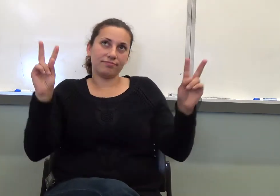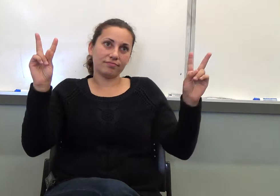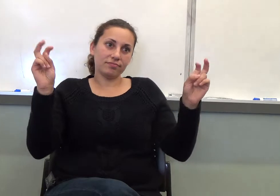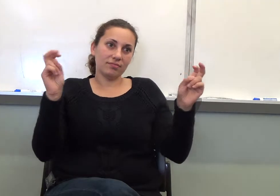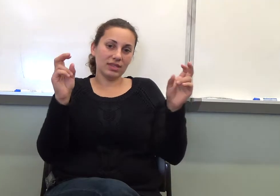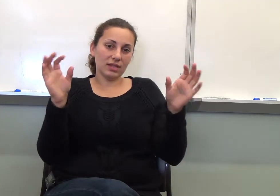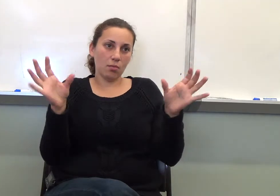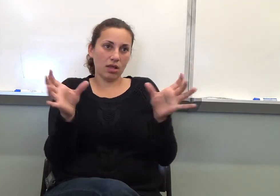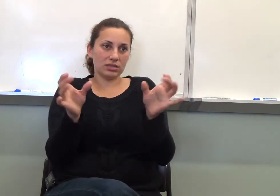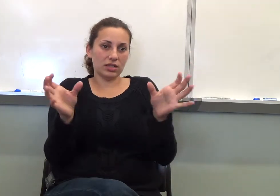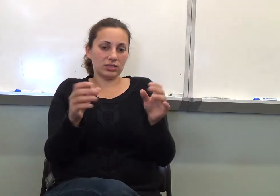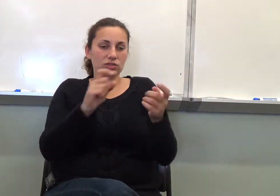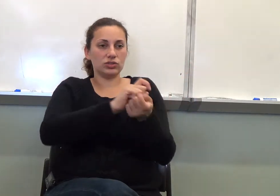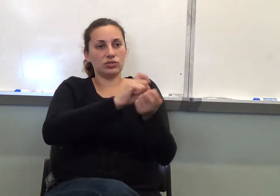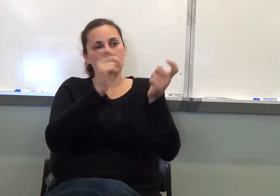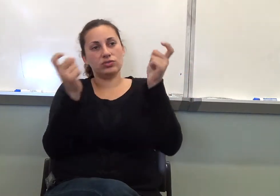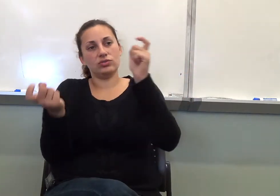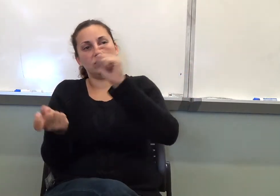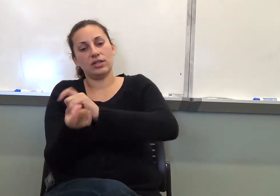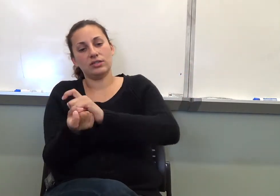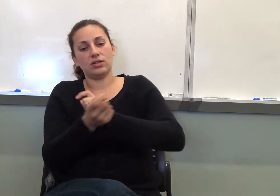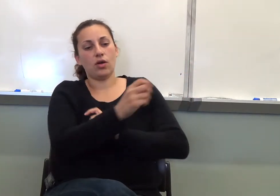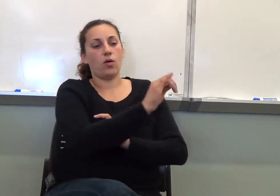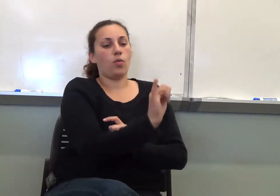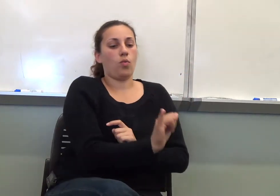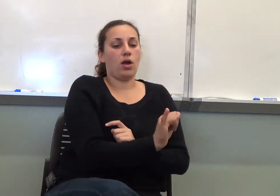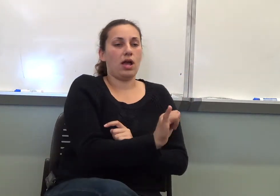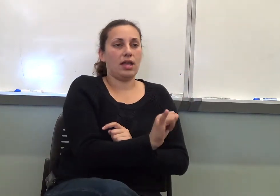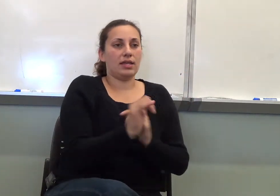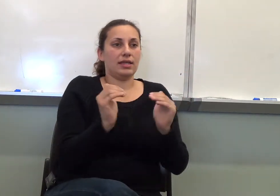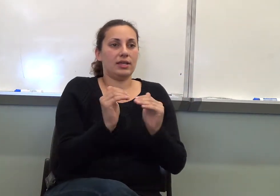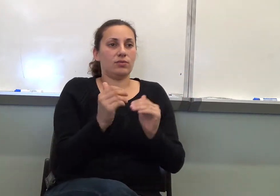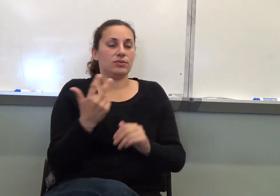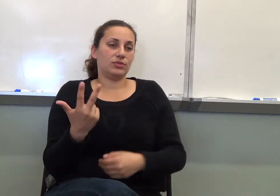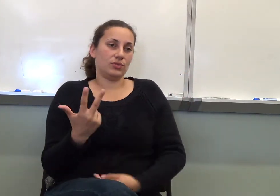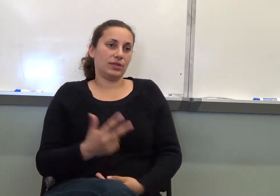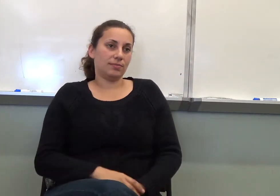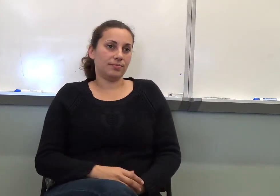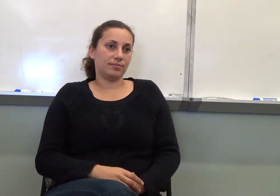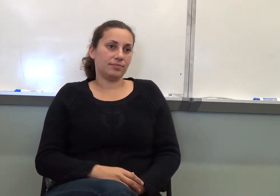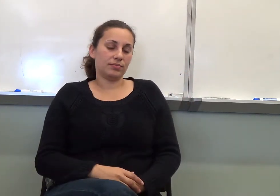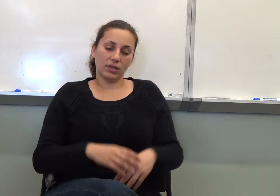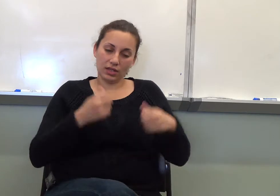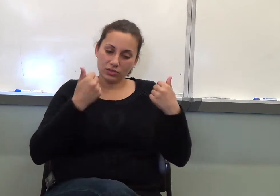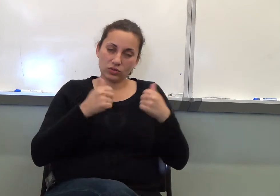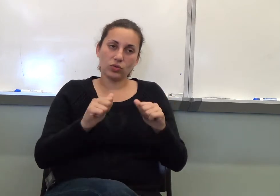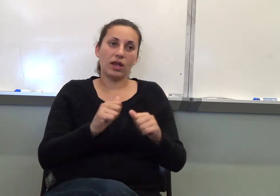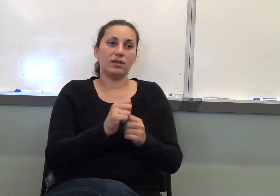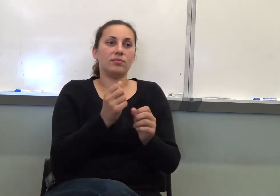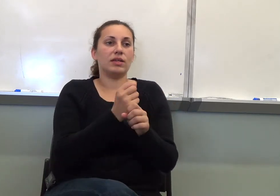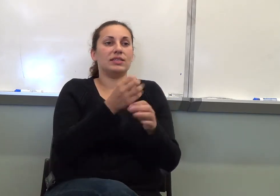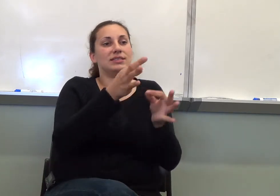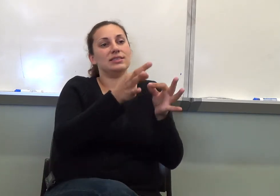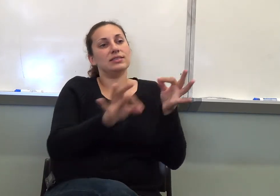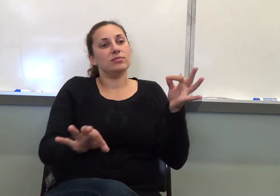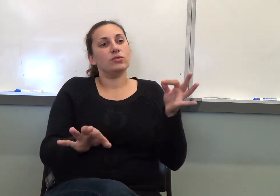form where we have that, y equals 3. A simple equation, an isolated equation. And we're going to do it